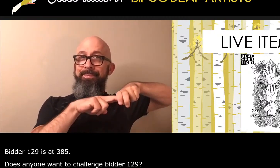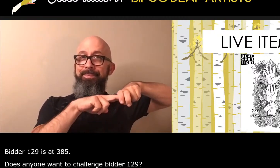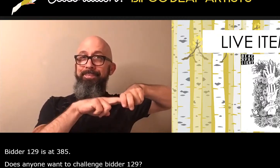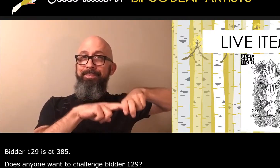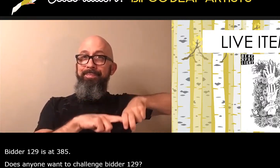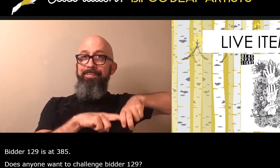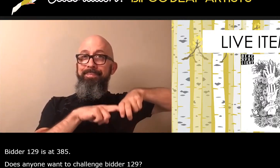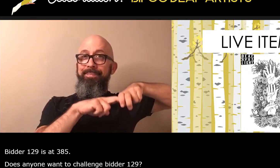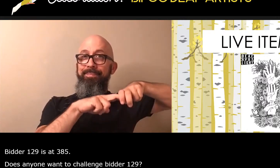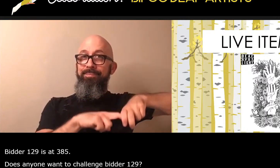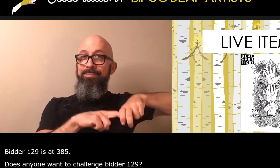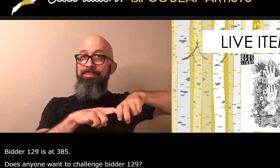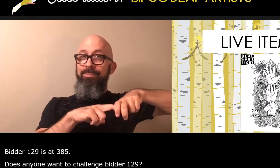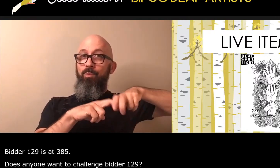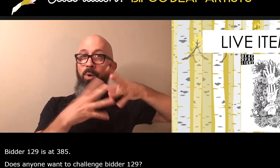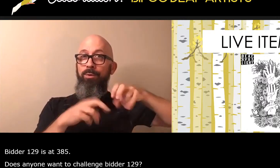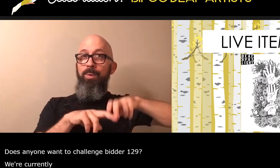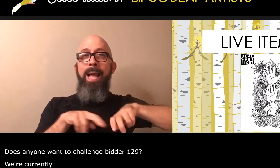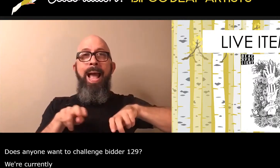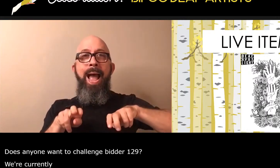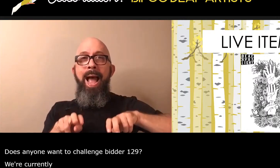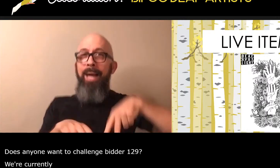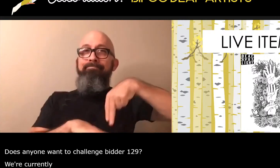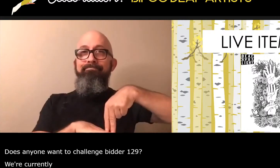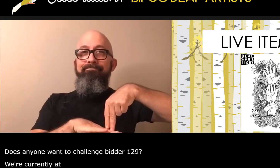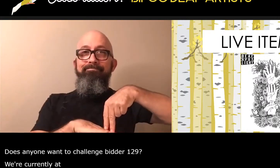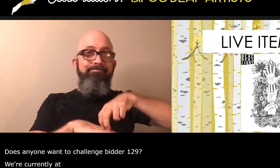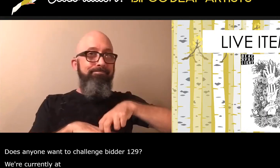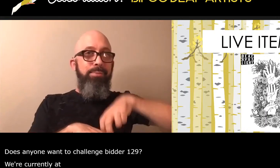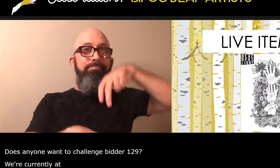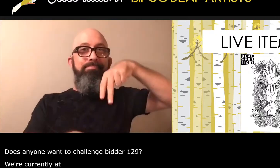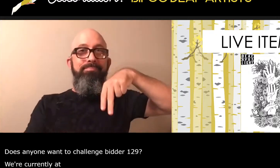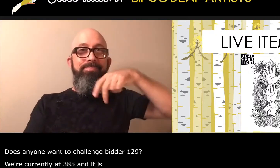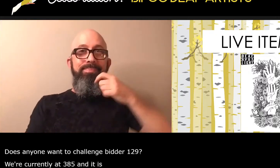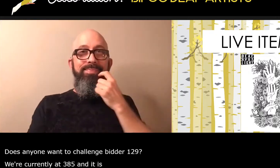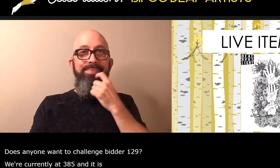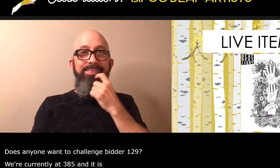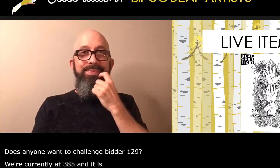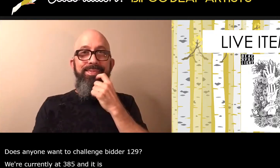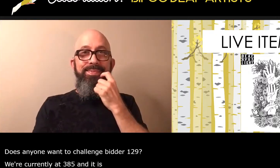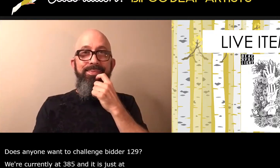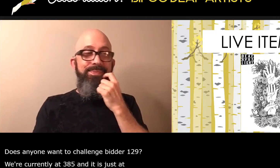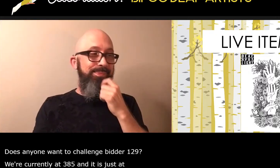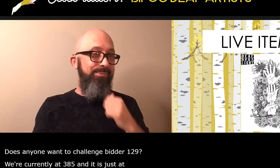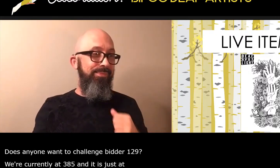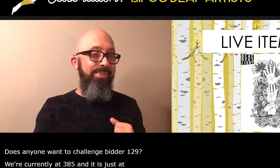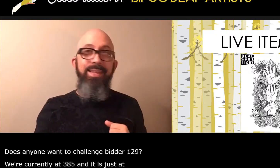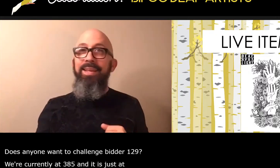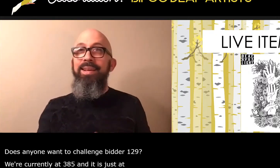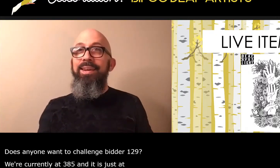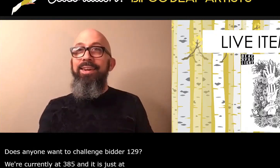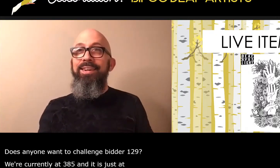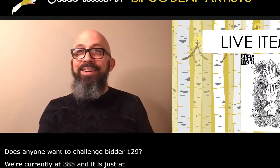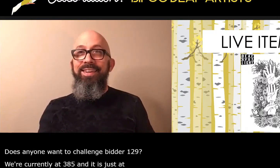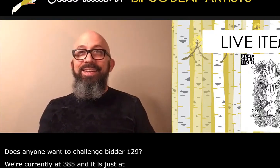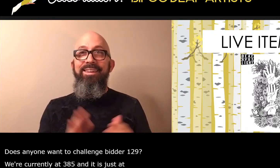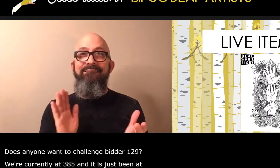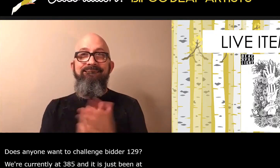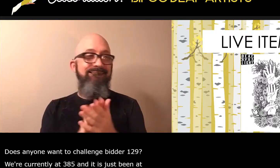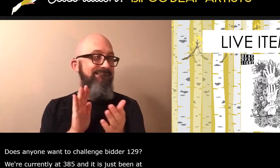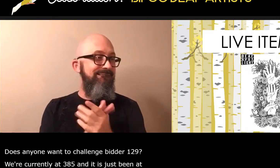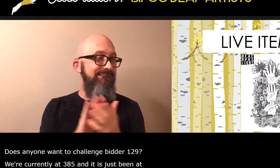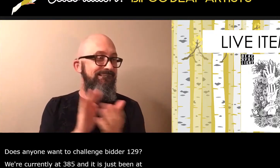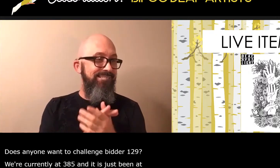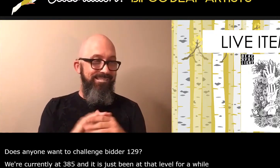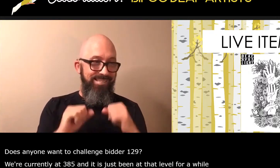We're currently at 385, and it's just been at that level for a while. Anyone want to jump off your seat and